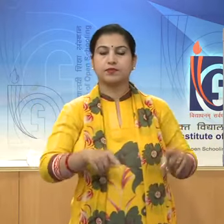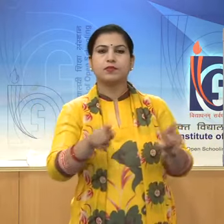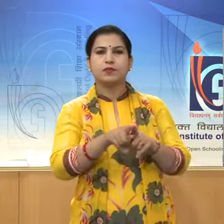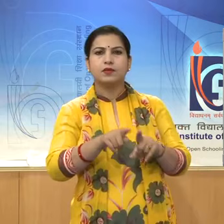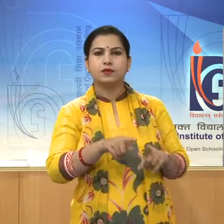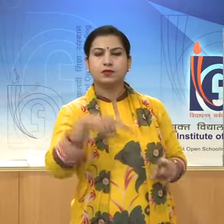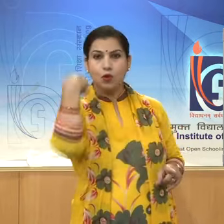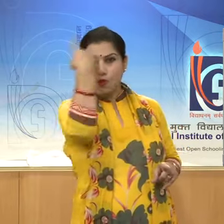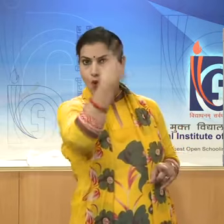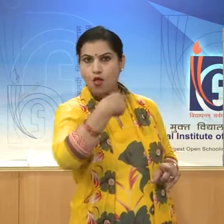dramatic contrast